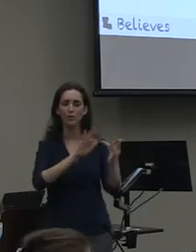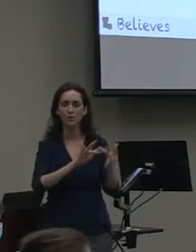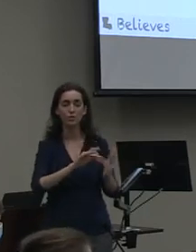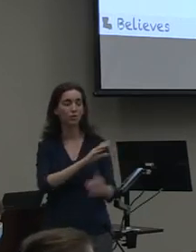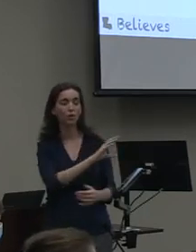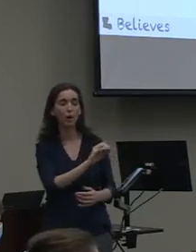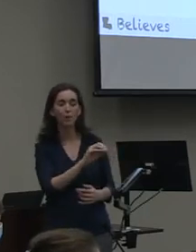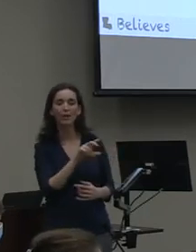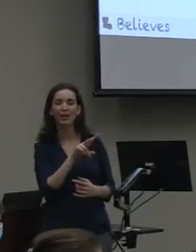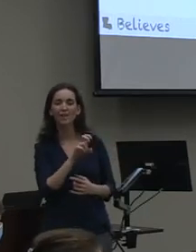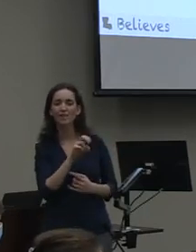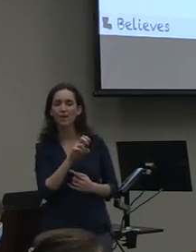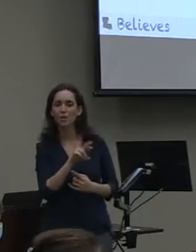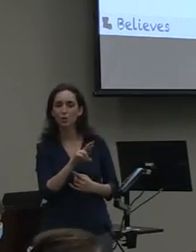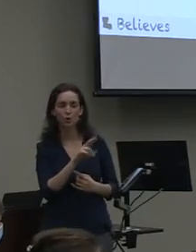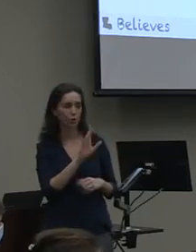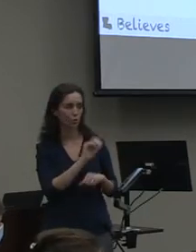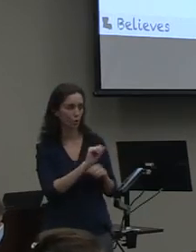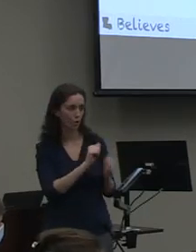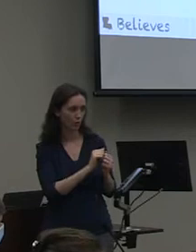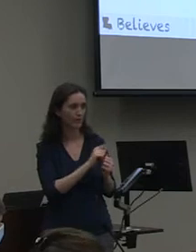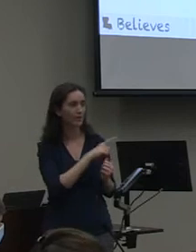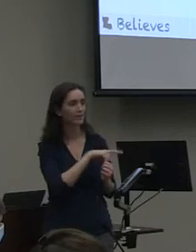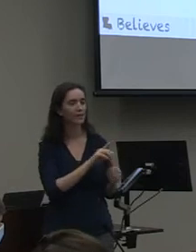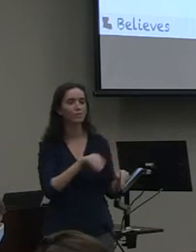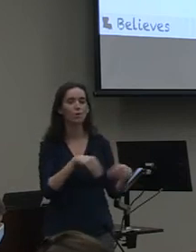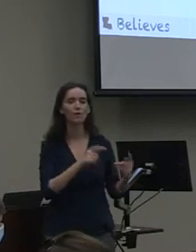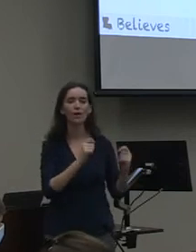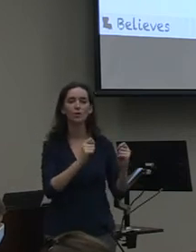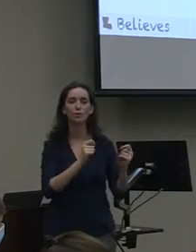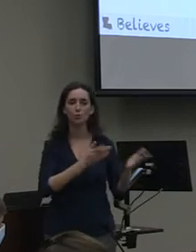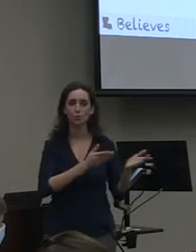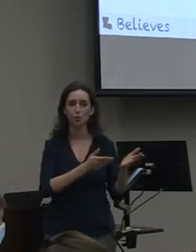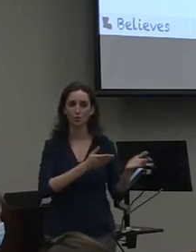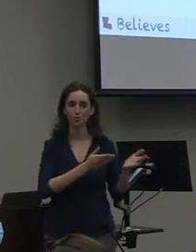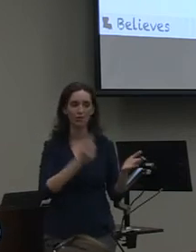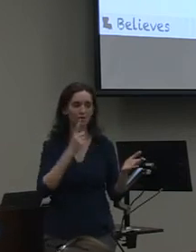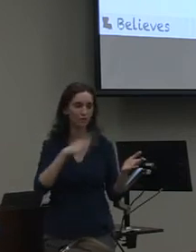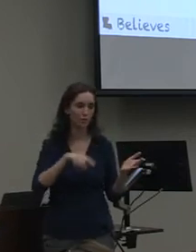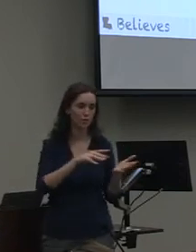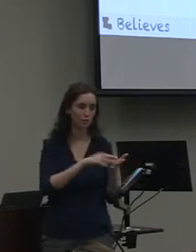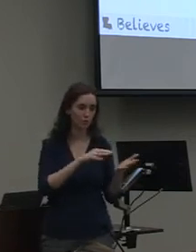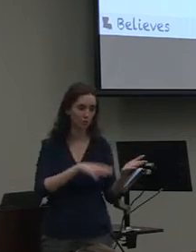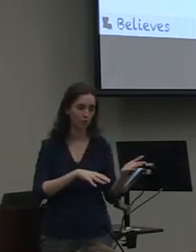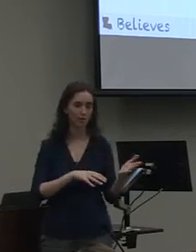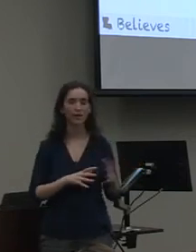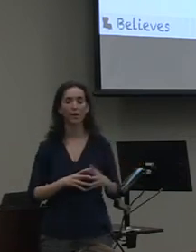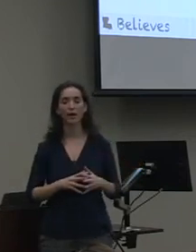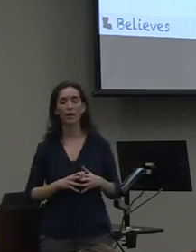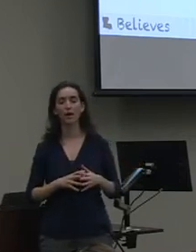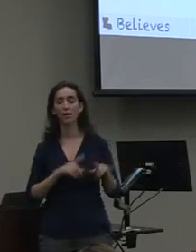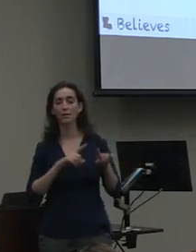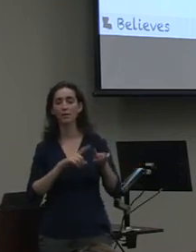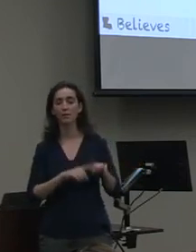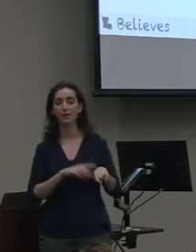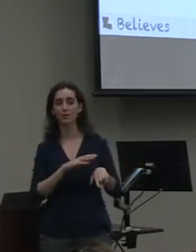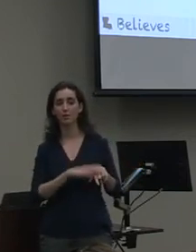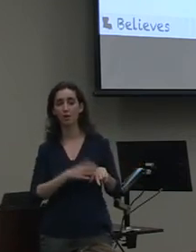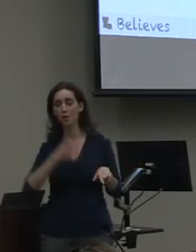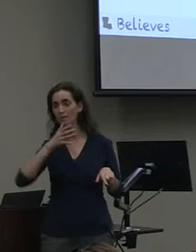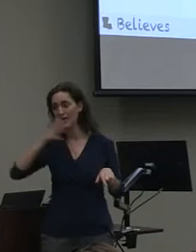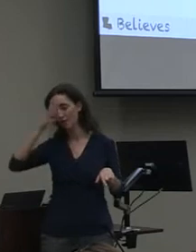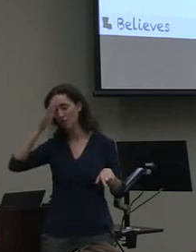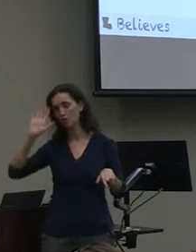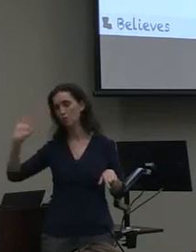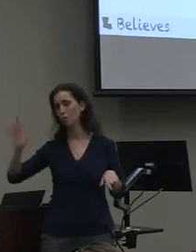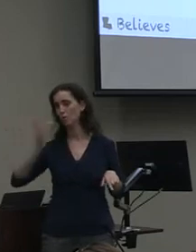to work with who would provide tutoring services for students based on the preference of the parent. So it